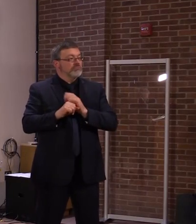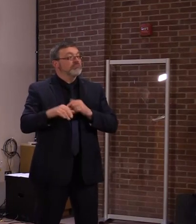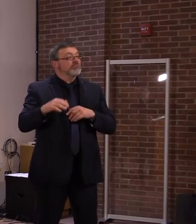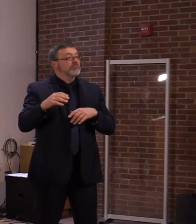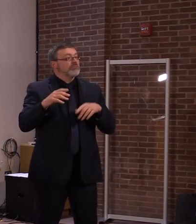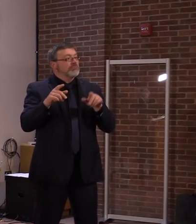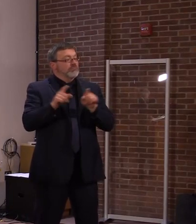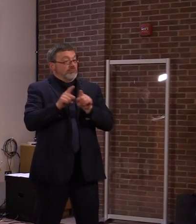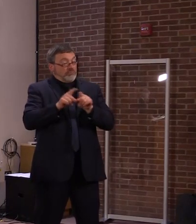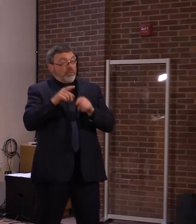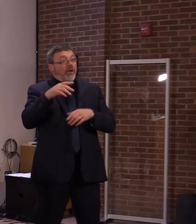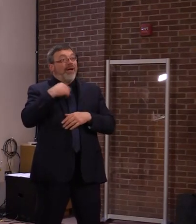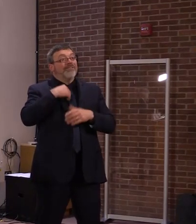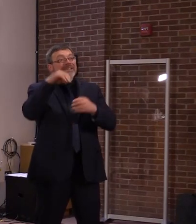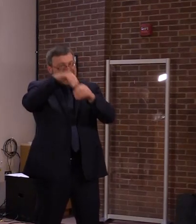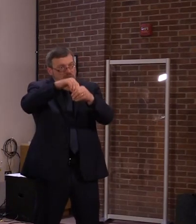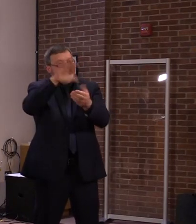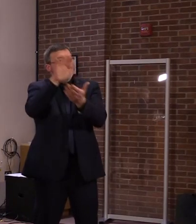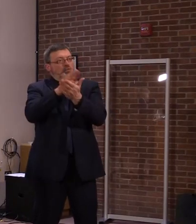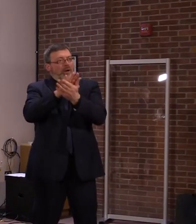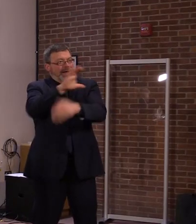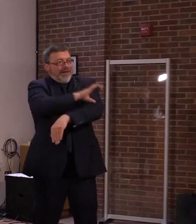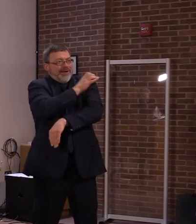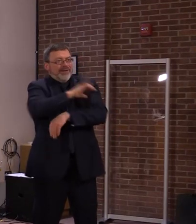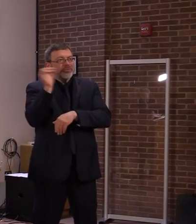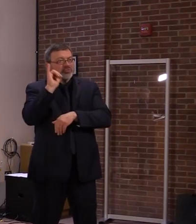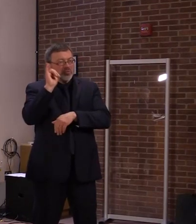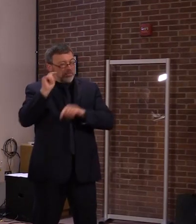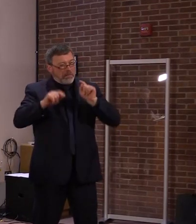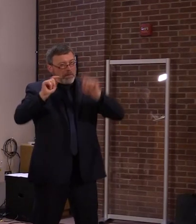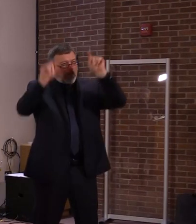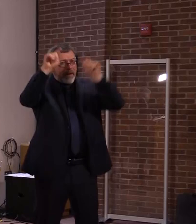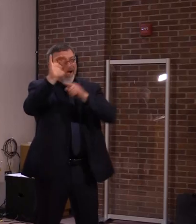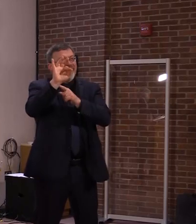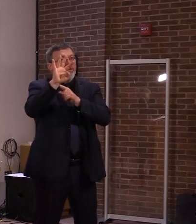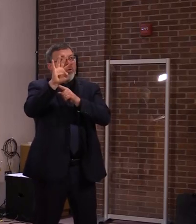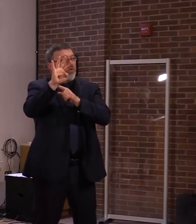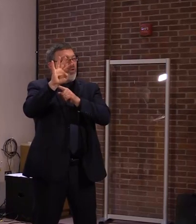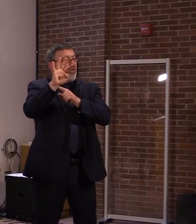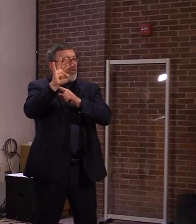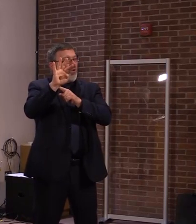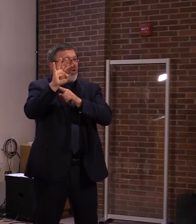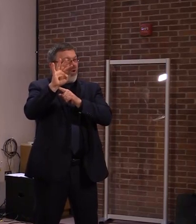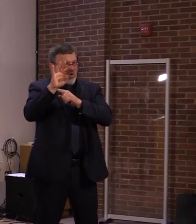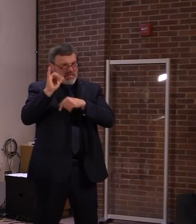schools across the state over the next 45 days. That includes